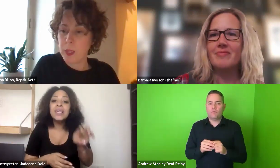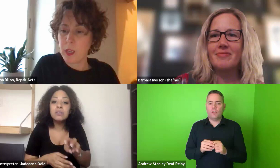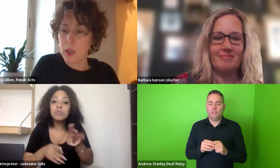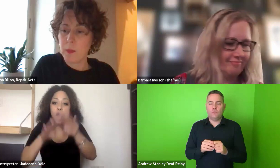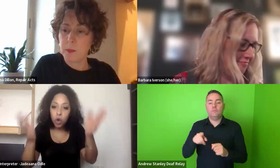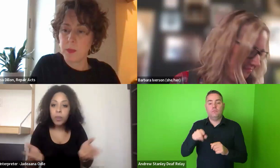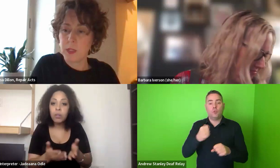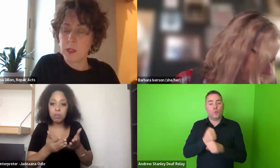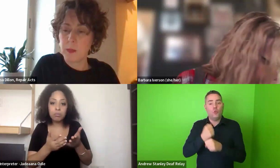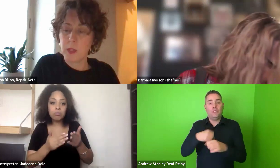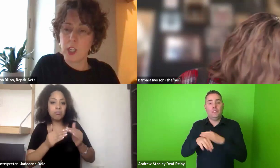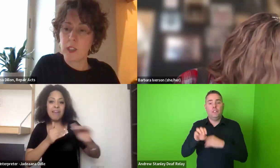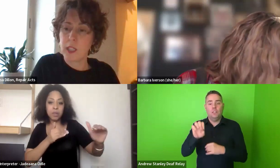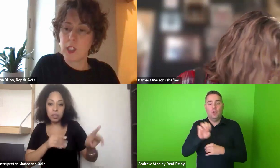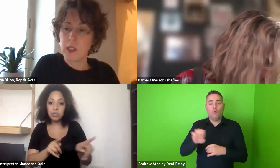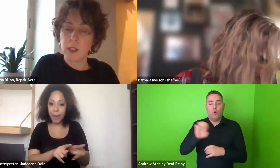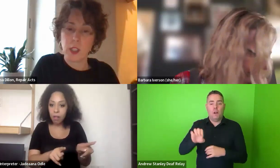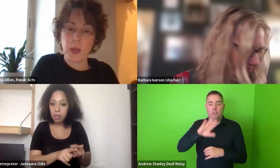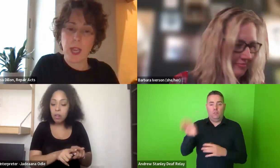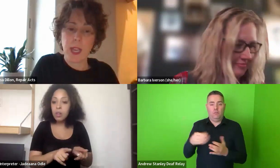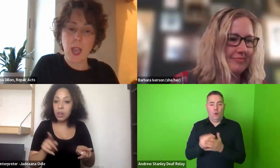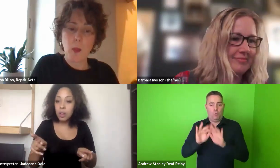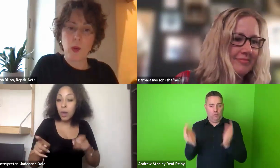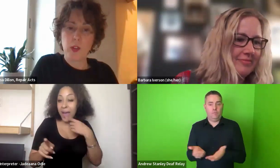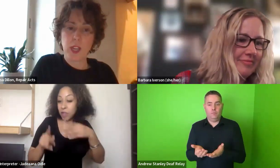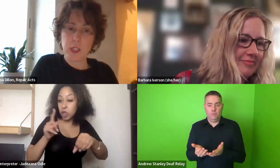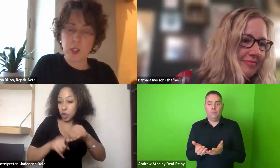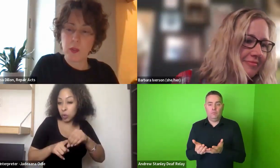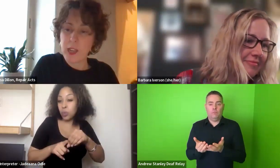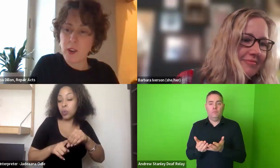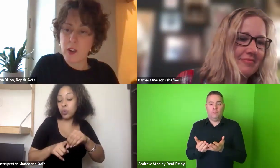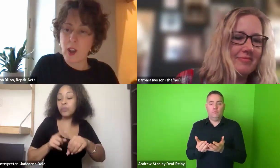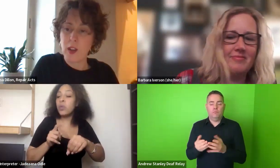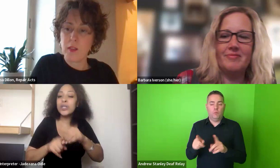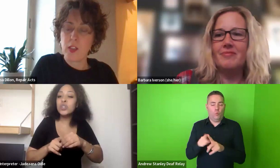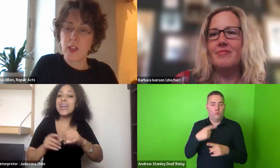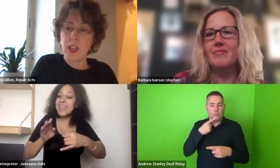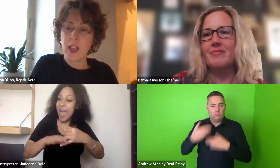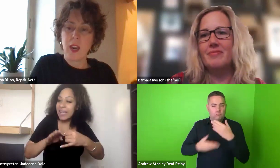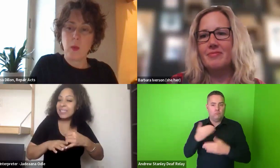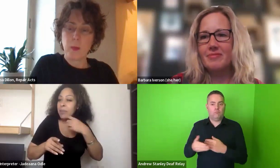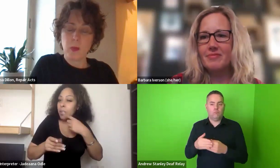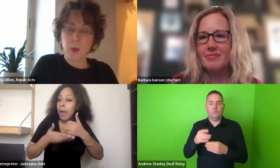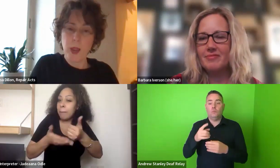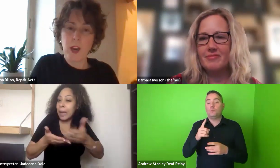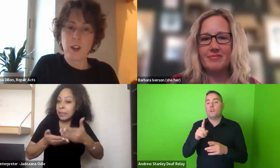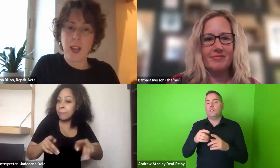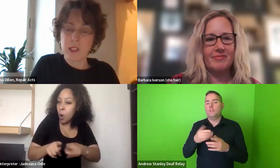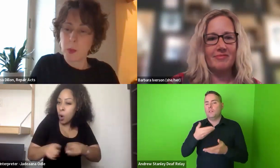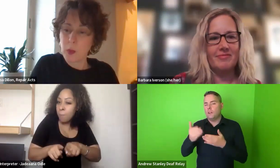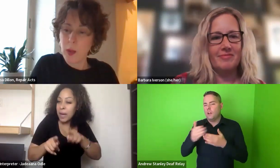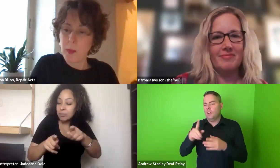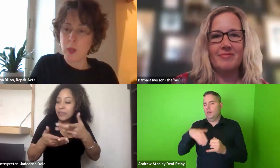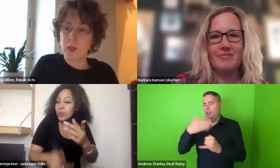Barbara, in the shared sessions and in the Q&A, but hopefully that gives you a flavour of the